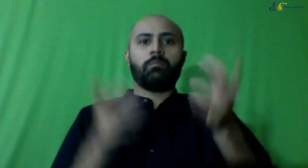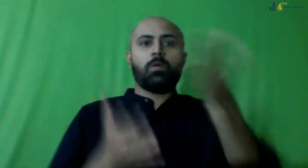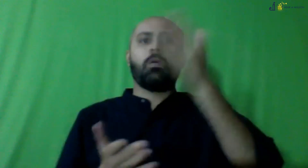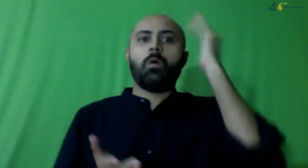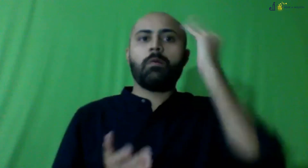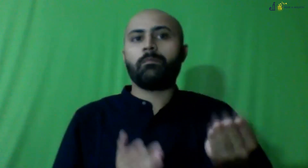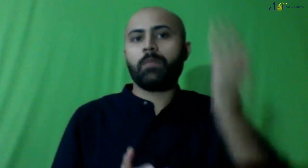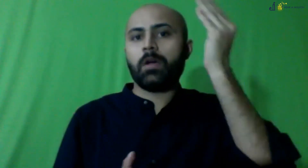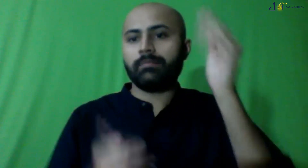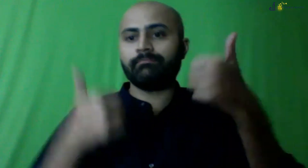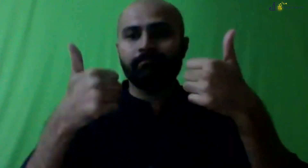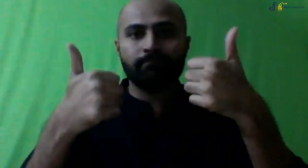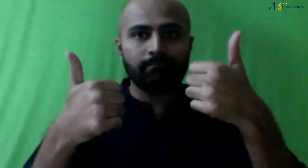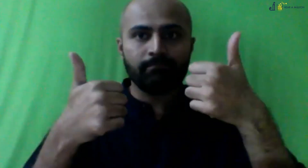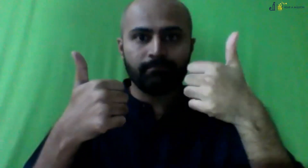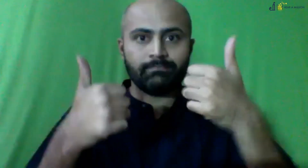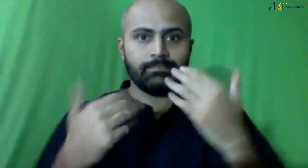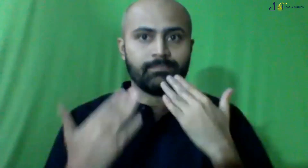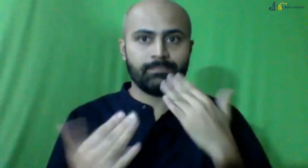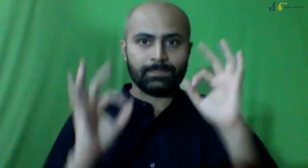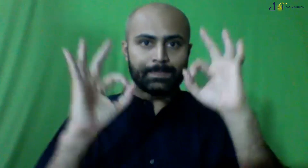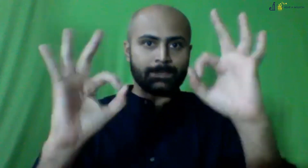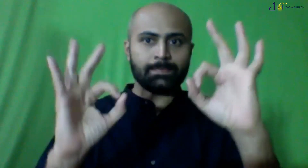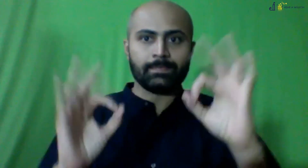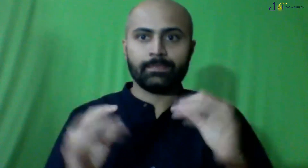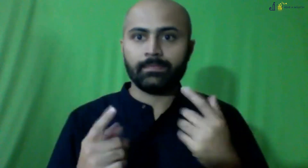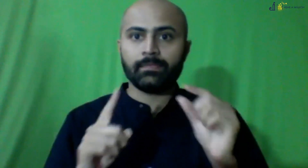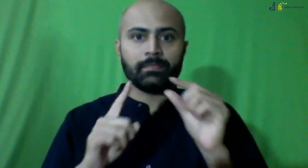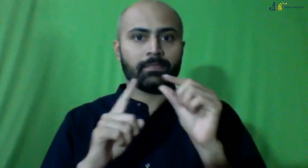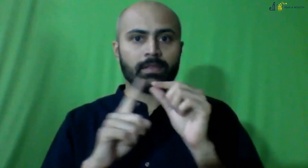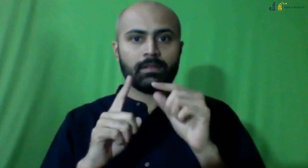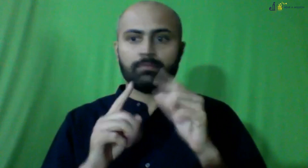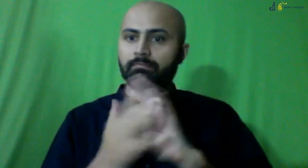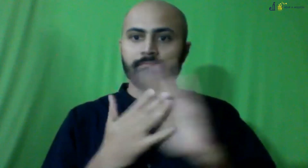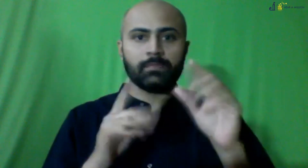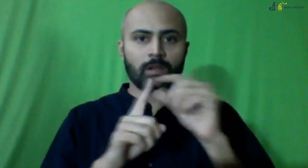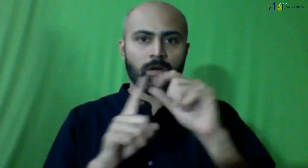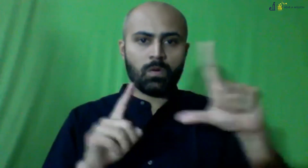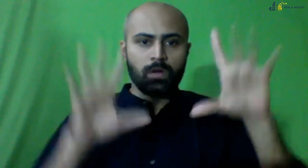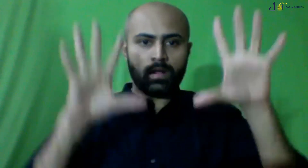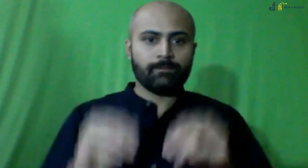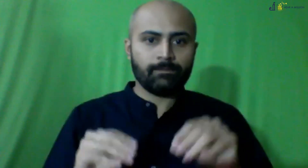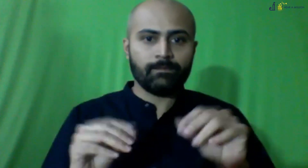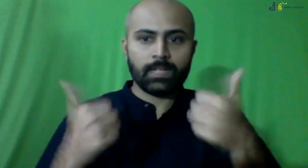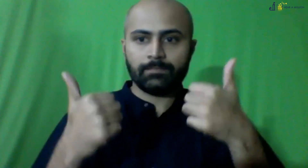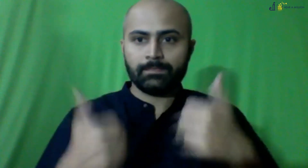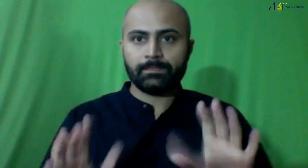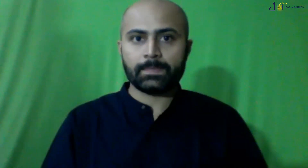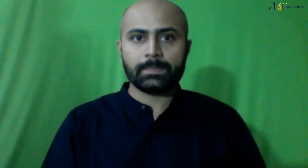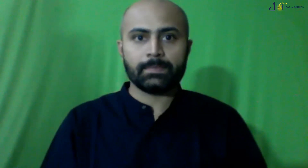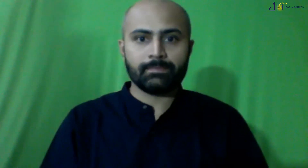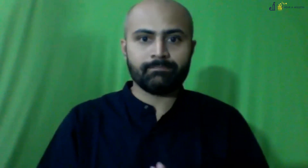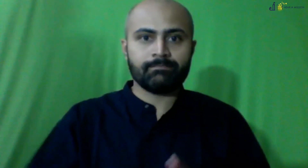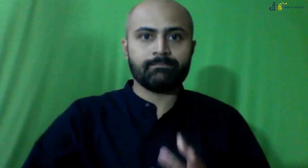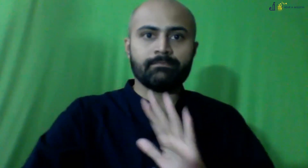8% people have said they don't know any person who has the another disability also along with the deafness. Okay, great. It's over. We can